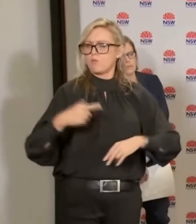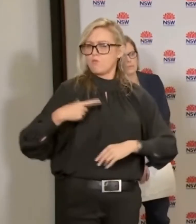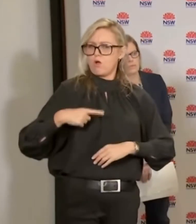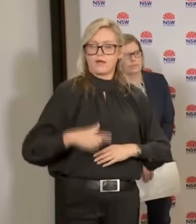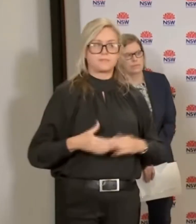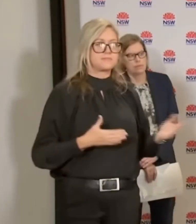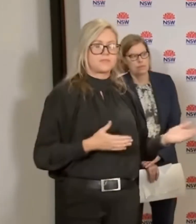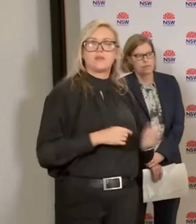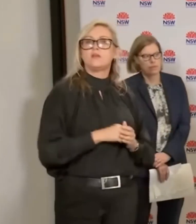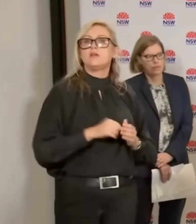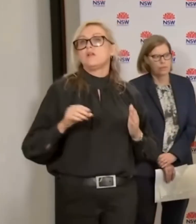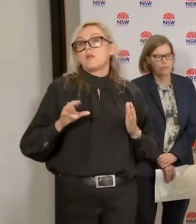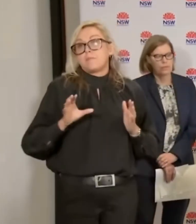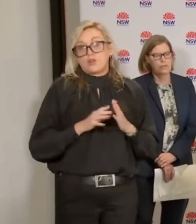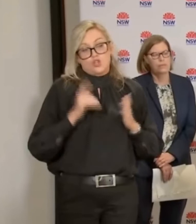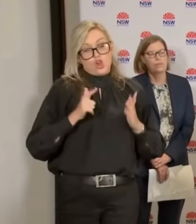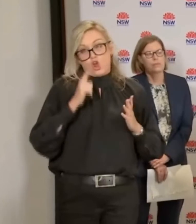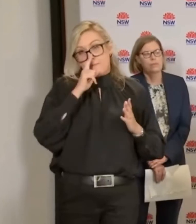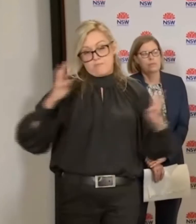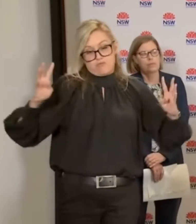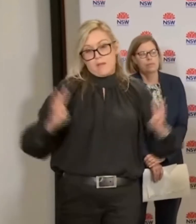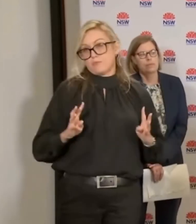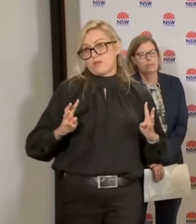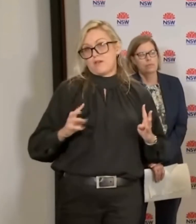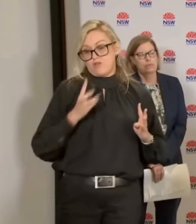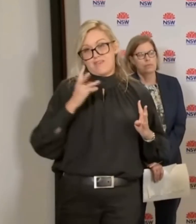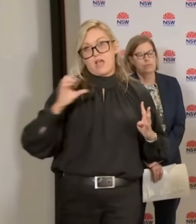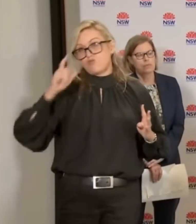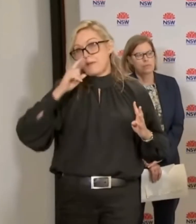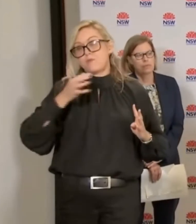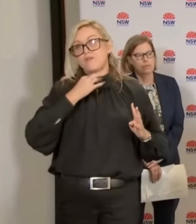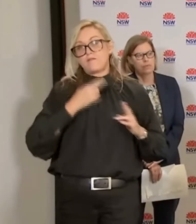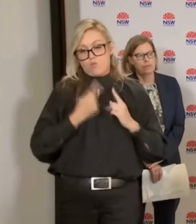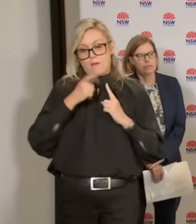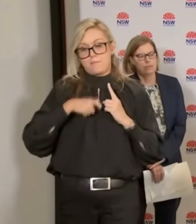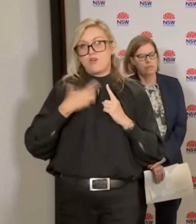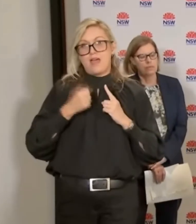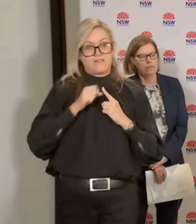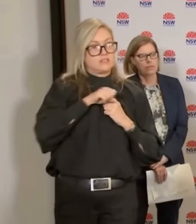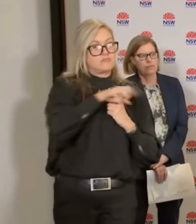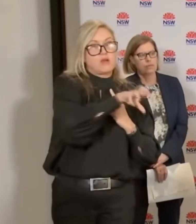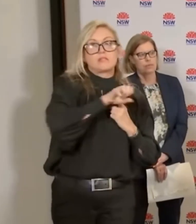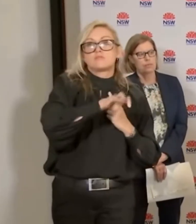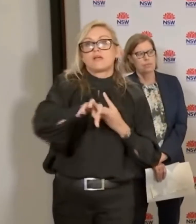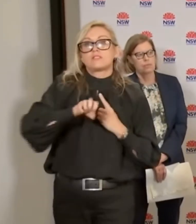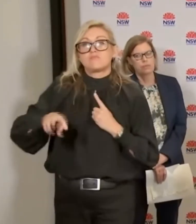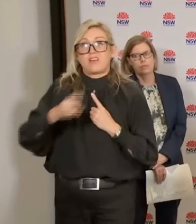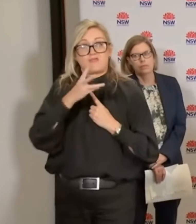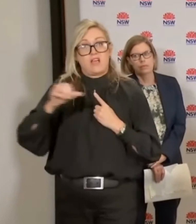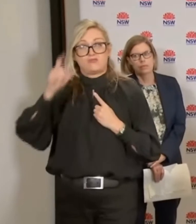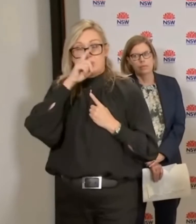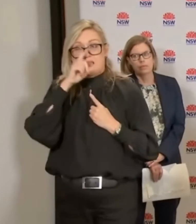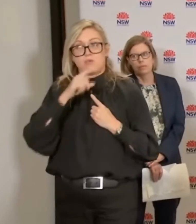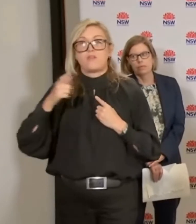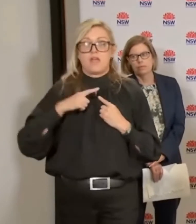reduces your risk of spreading the disease. But at least we know until everybody is vaccinated in and around the quarantine